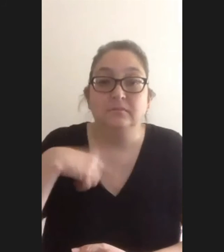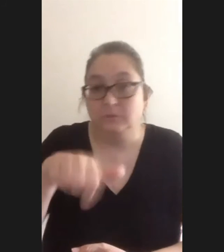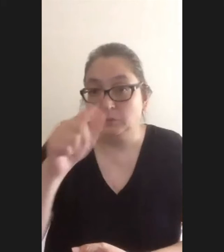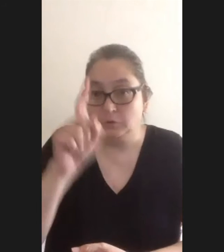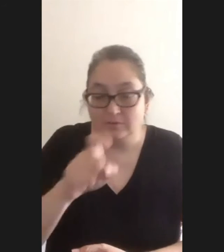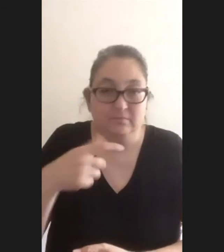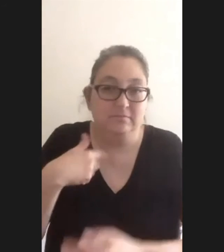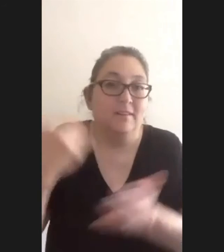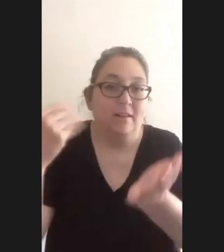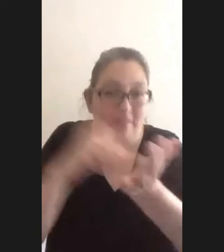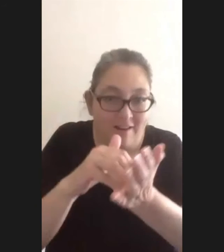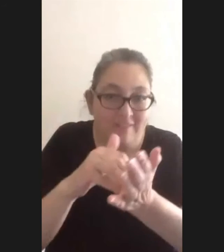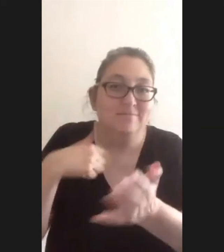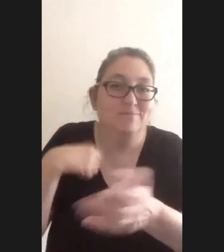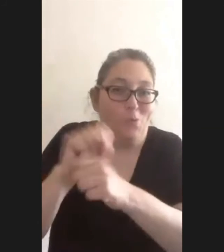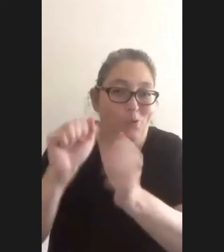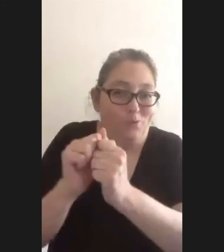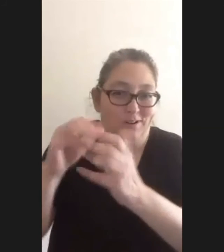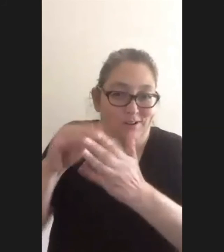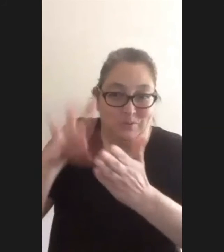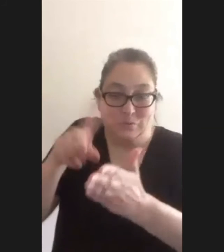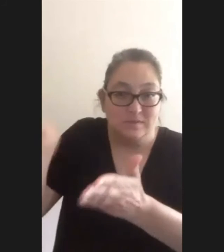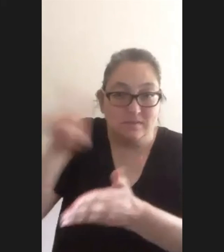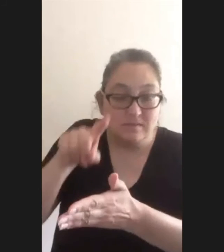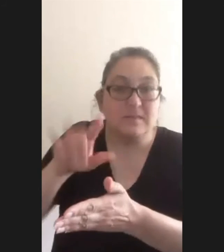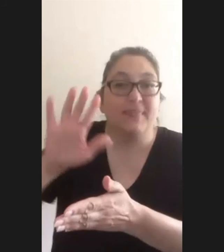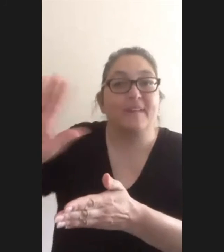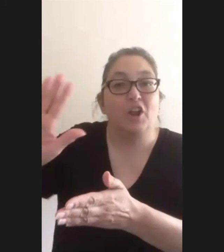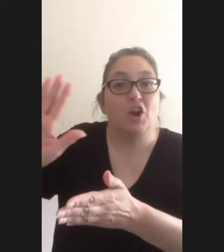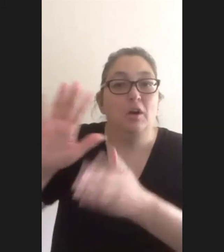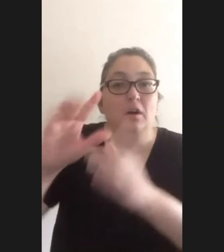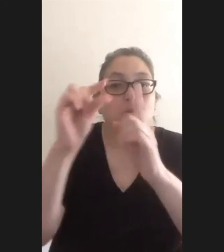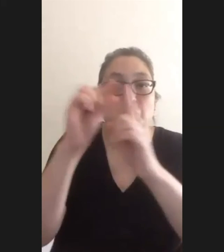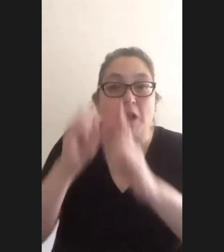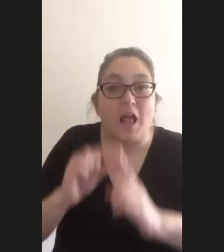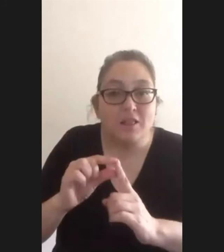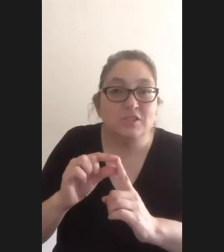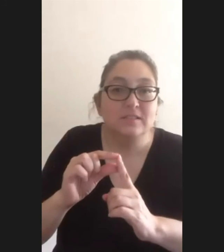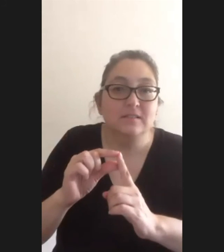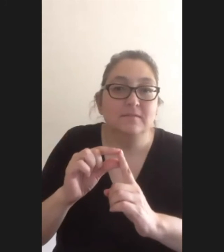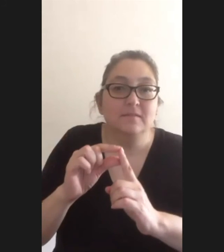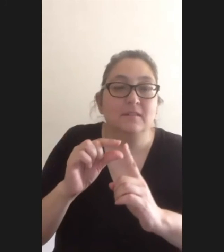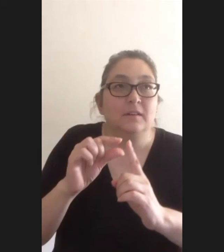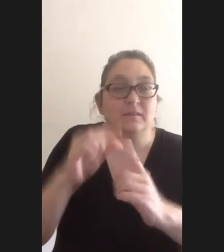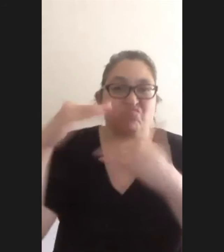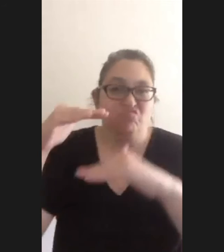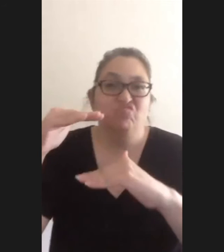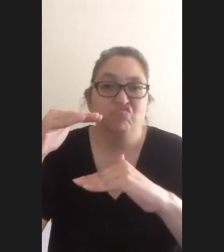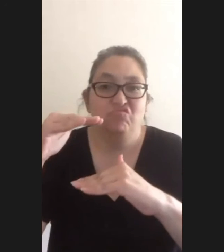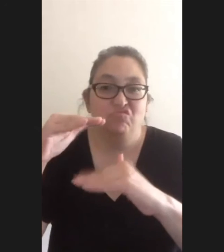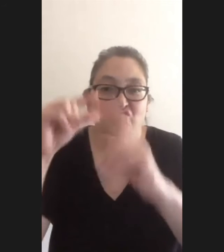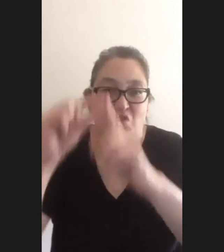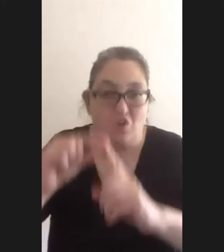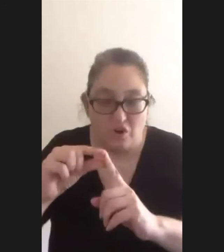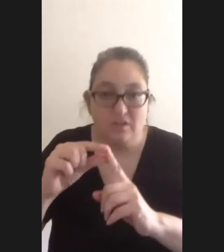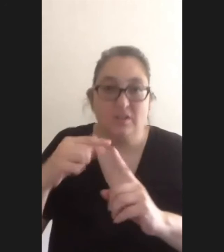Okay. So another question, again, as I said earlier, I do work with high school students, and some of